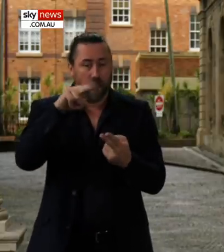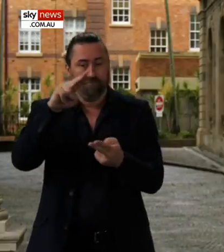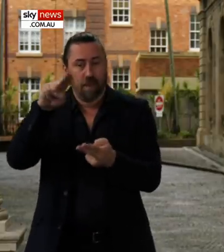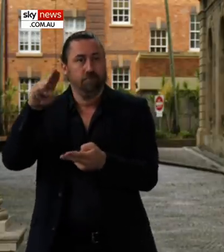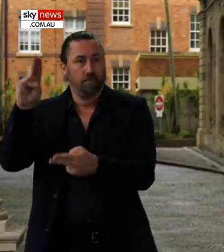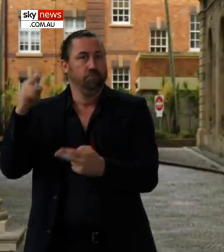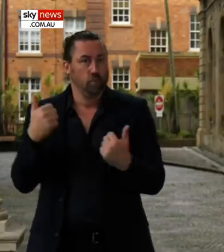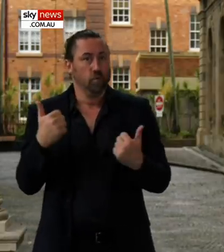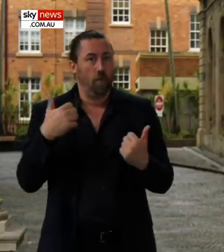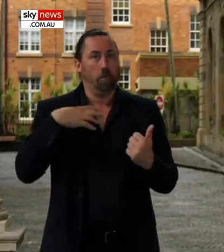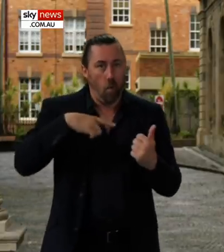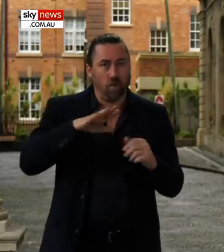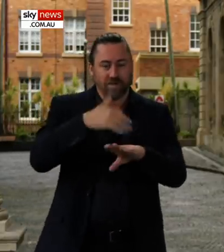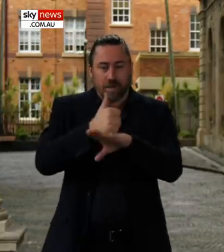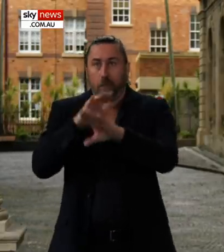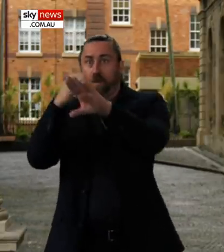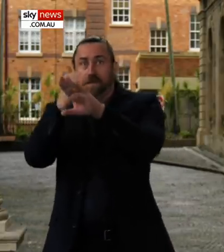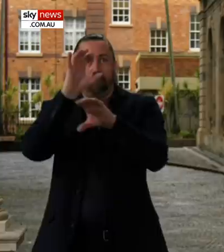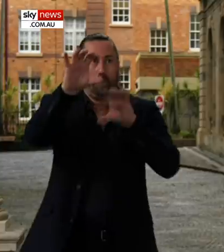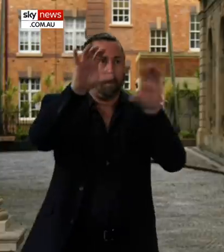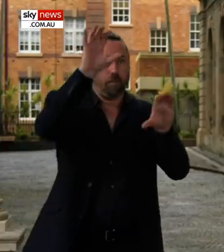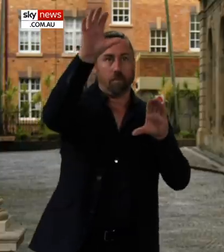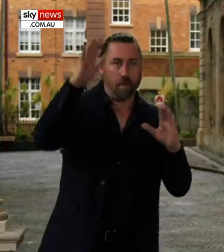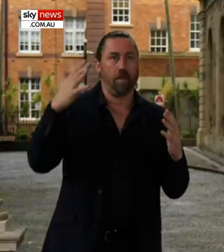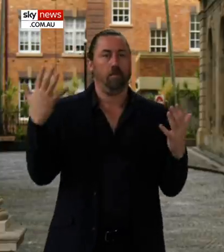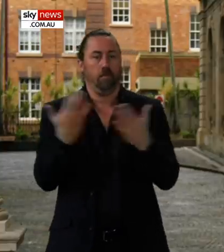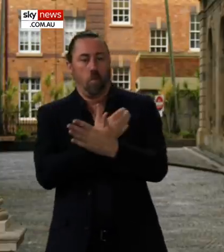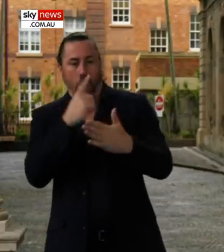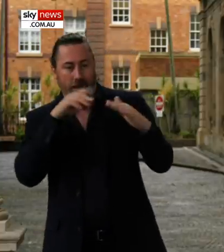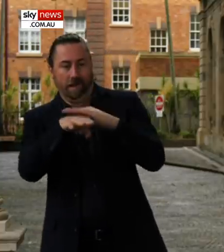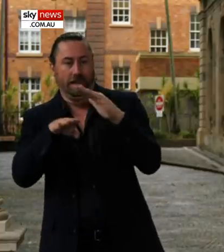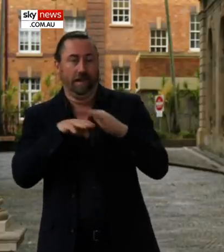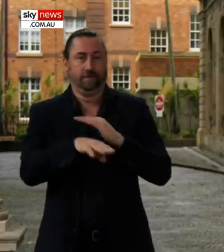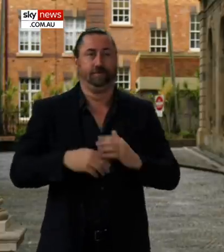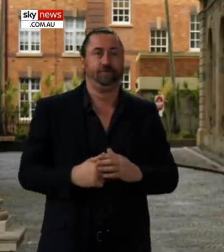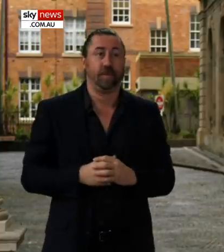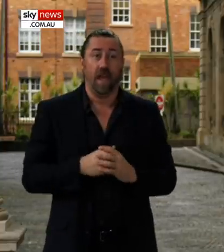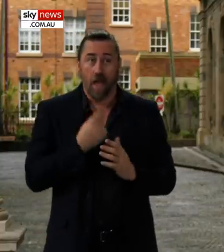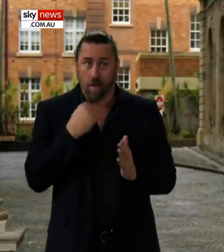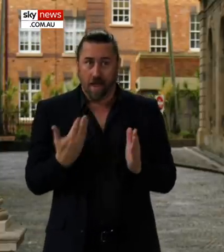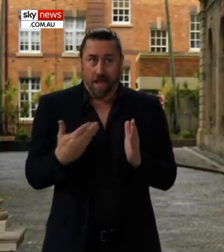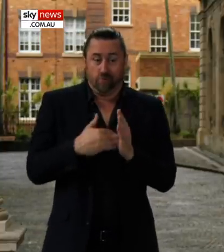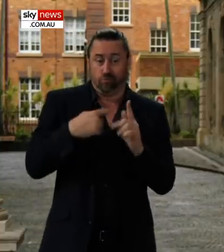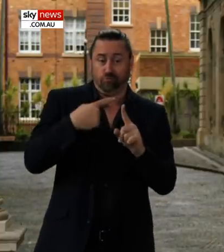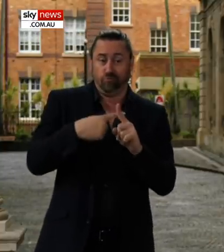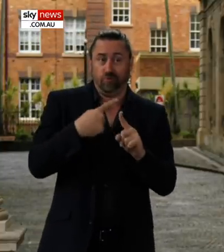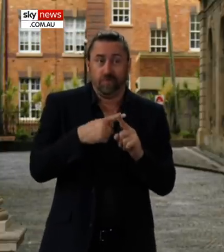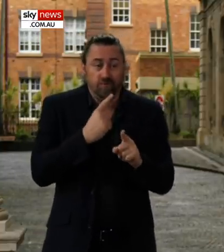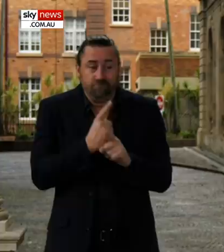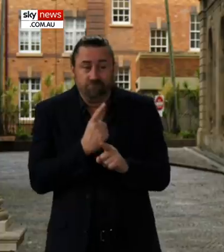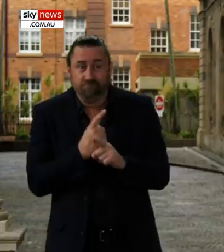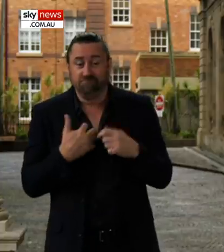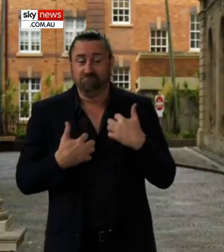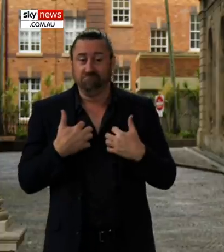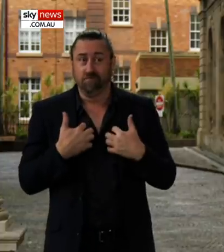we bring more sites online. So that's really great news. Other positive news is that with all of the tests